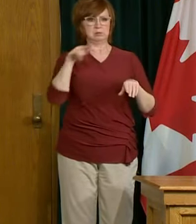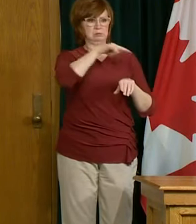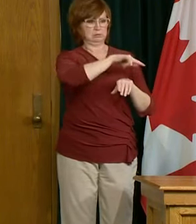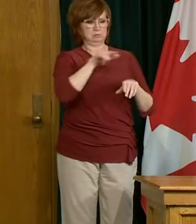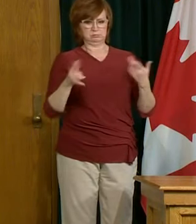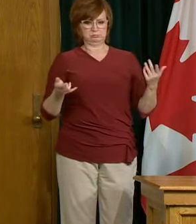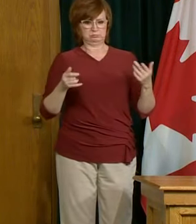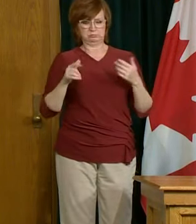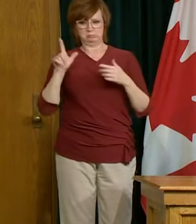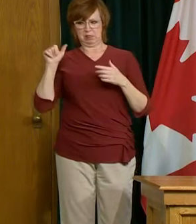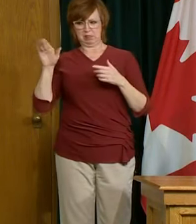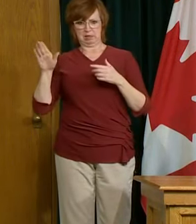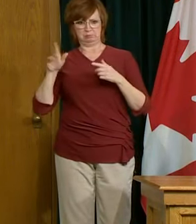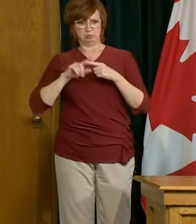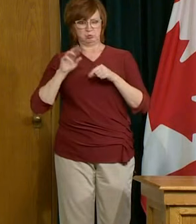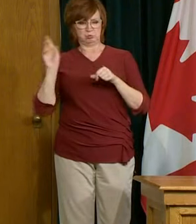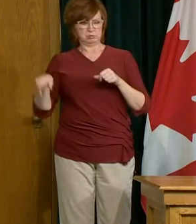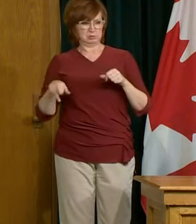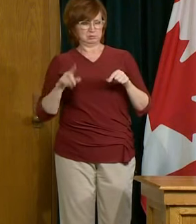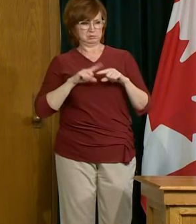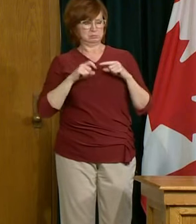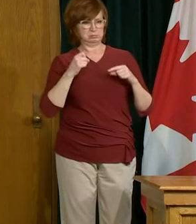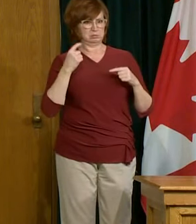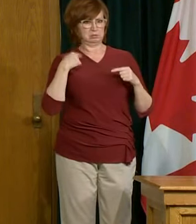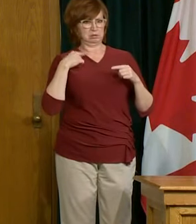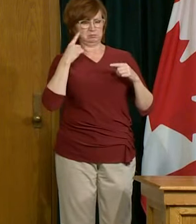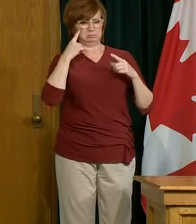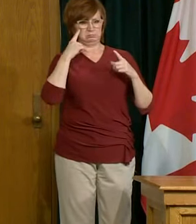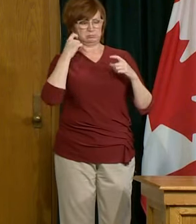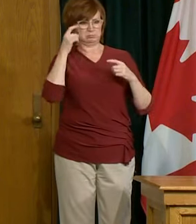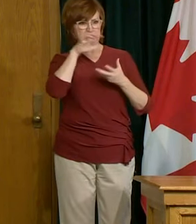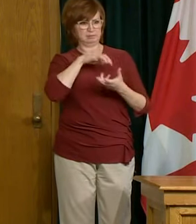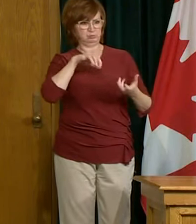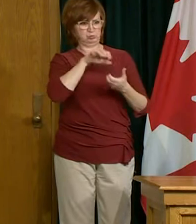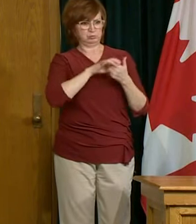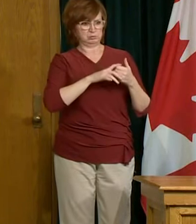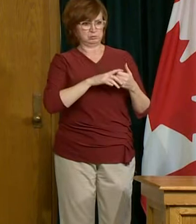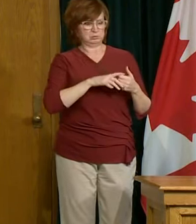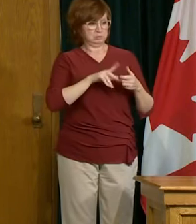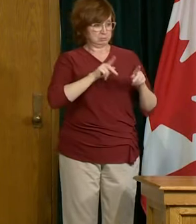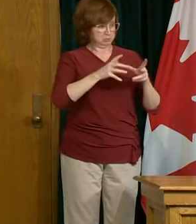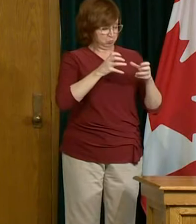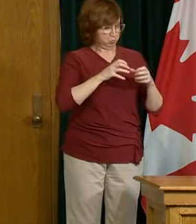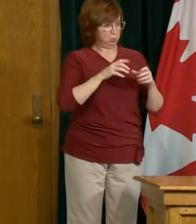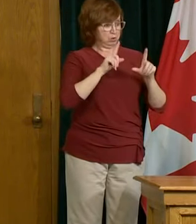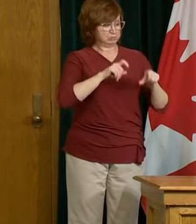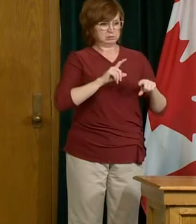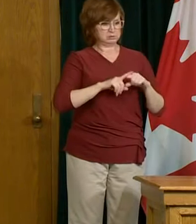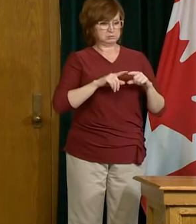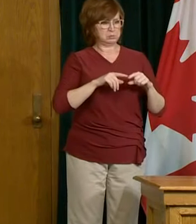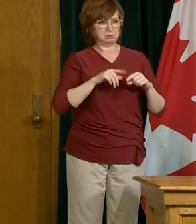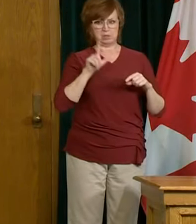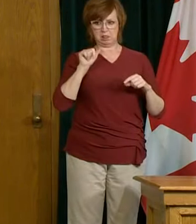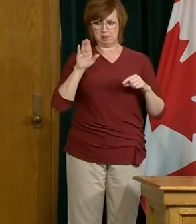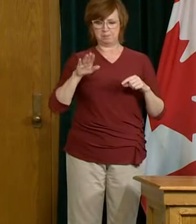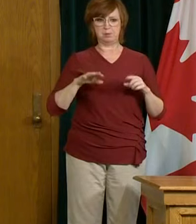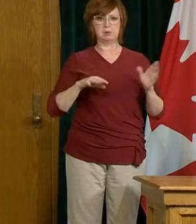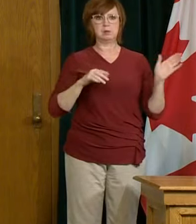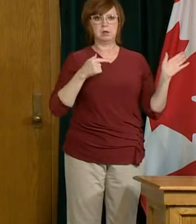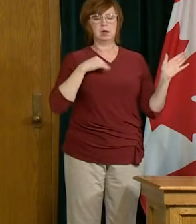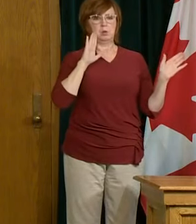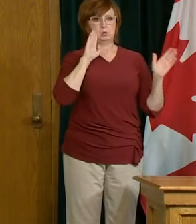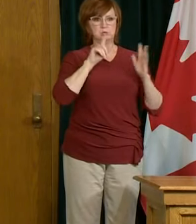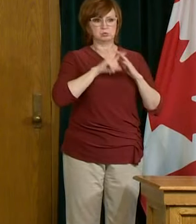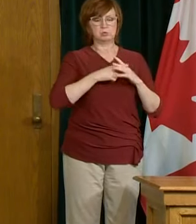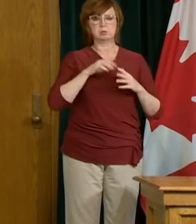how accessible testing is really for anyone who may want it, but is not experiencing symptoms yet? I'll start, Alicia,